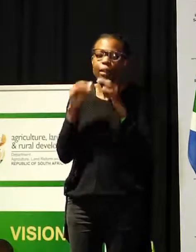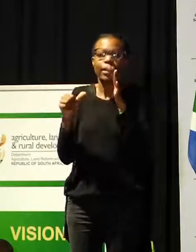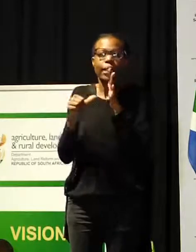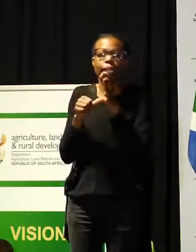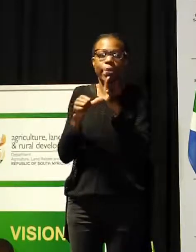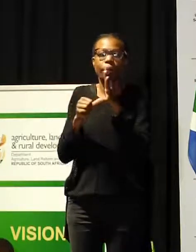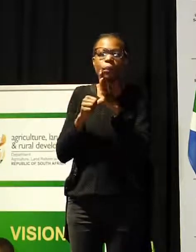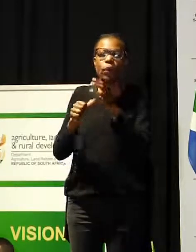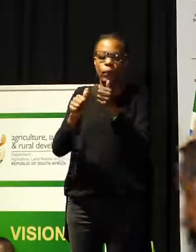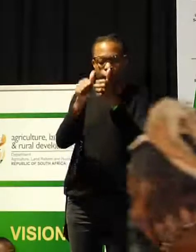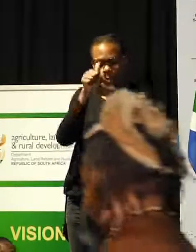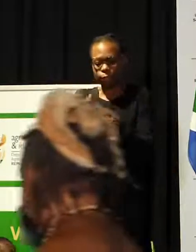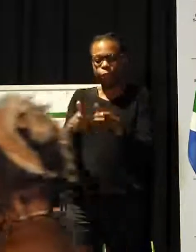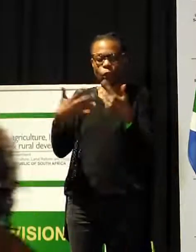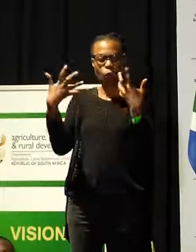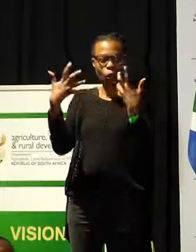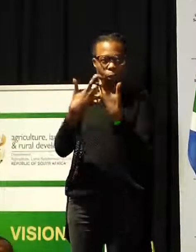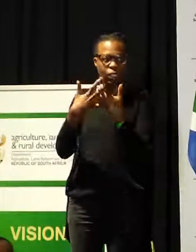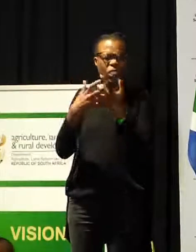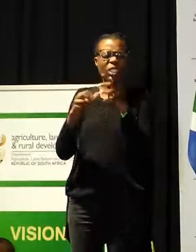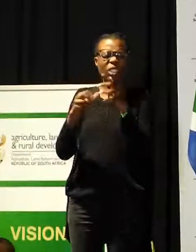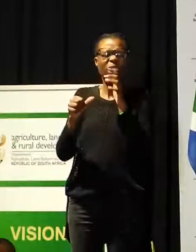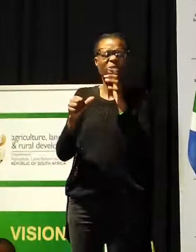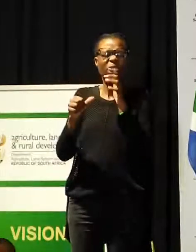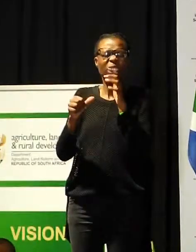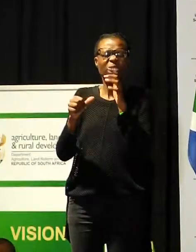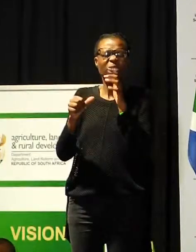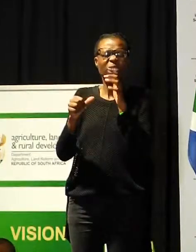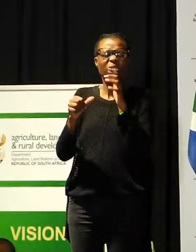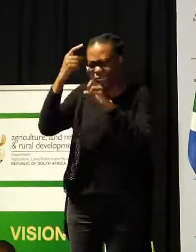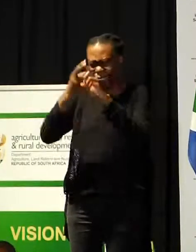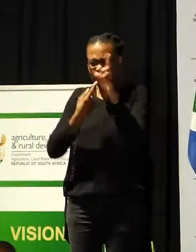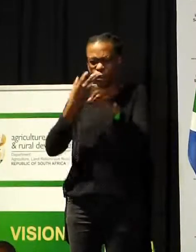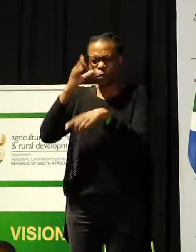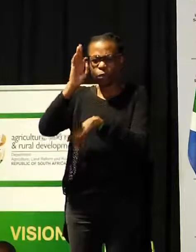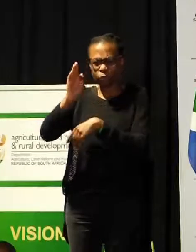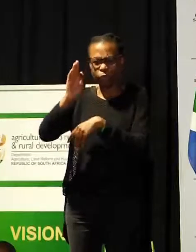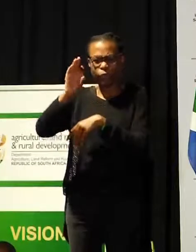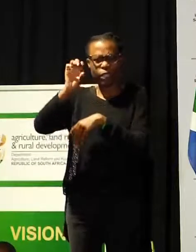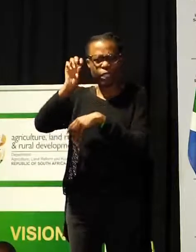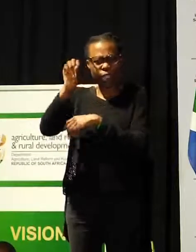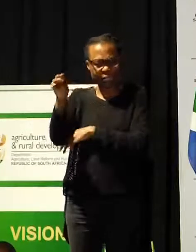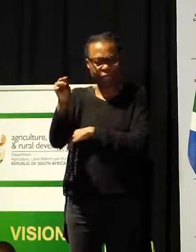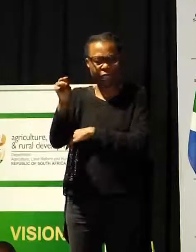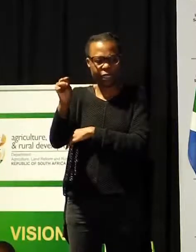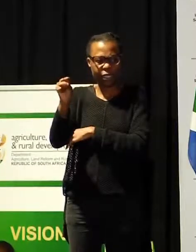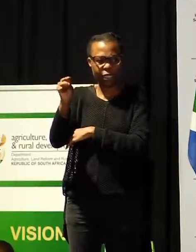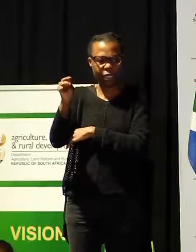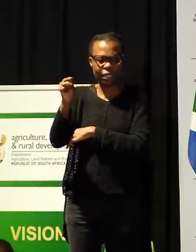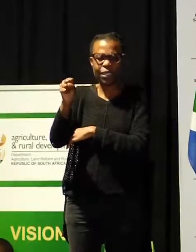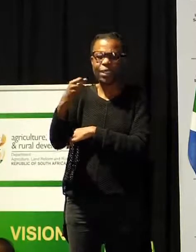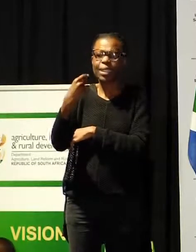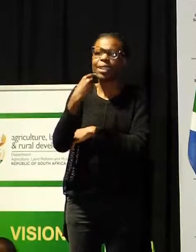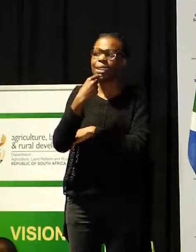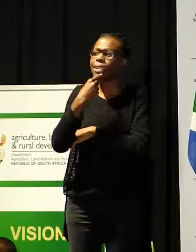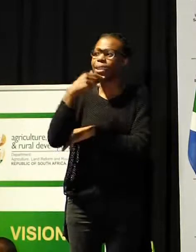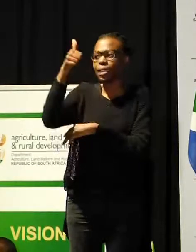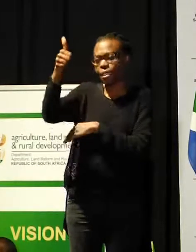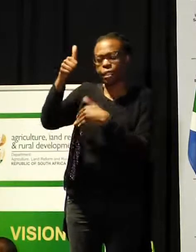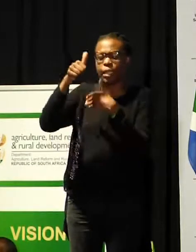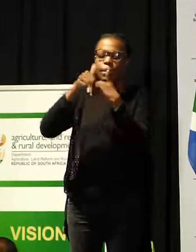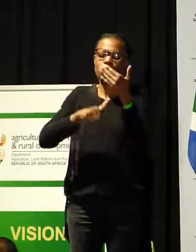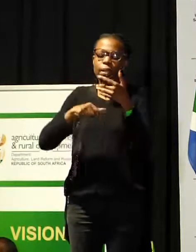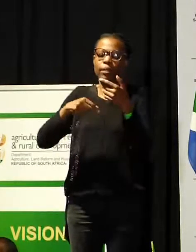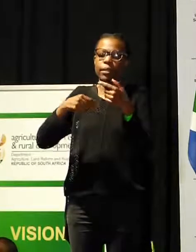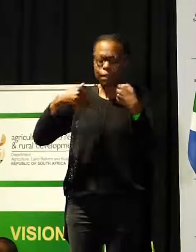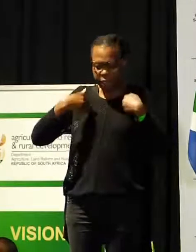One honorable Inkosi from Free State, I think is the youngest, he proposed 6 months from